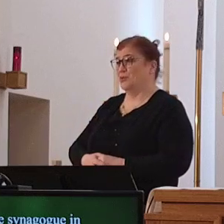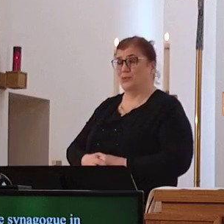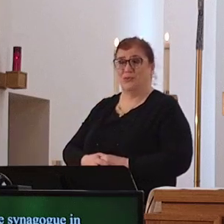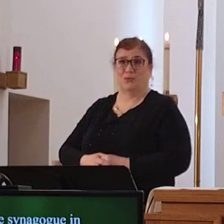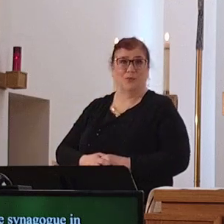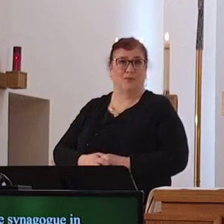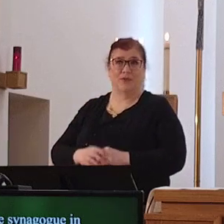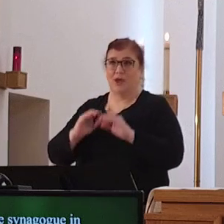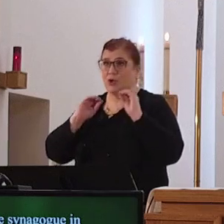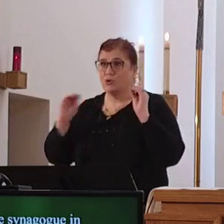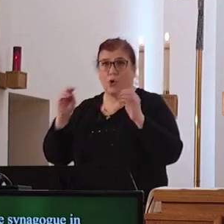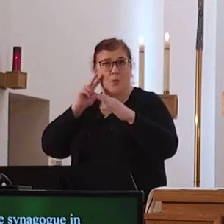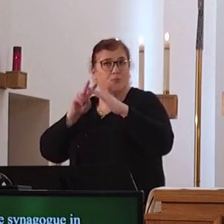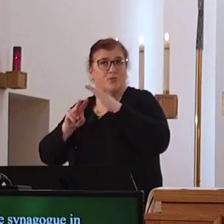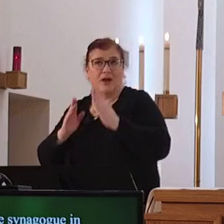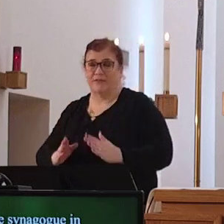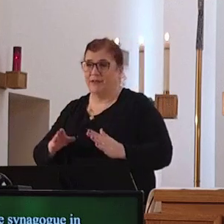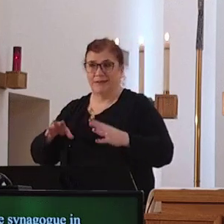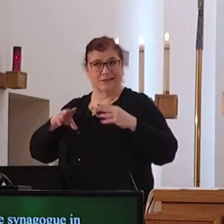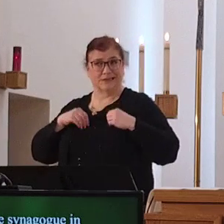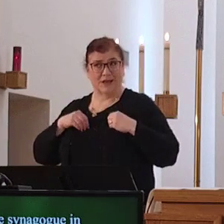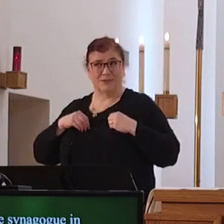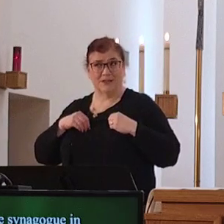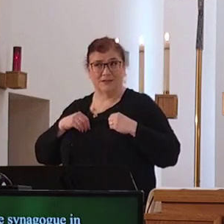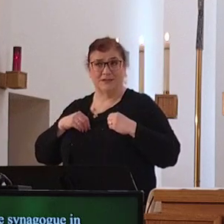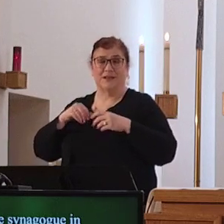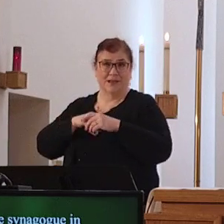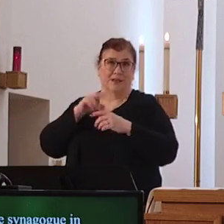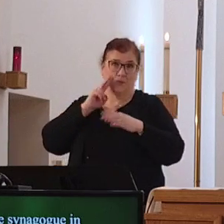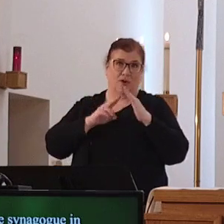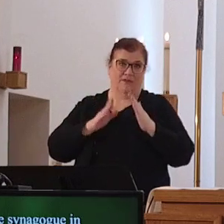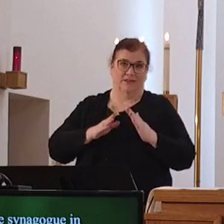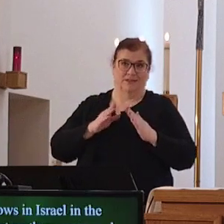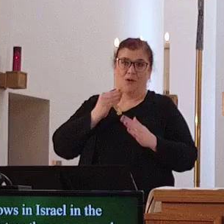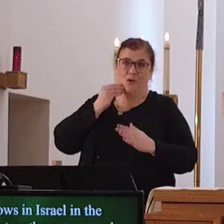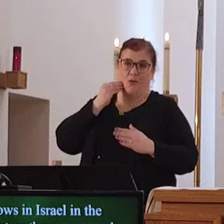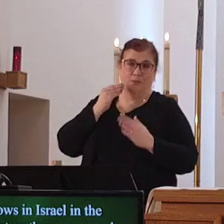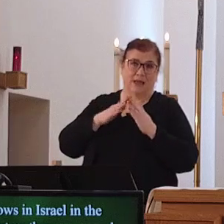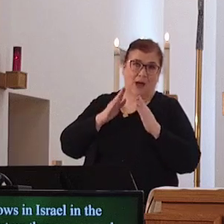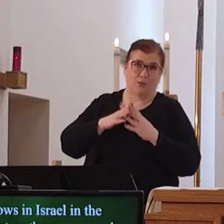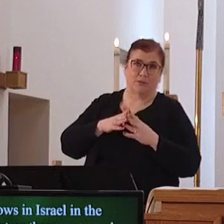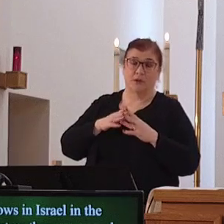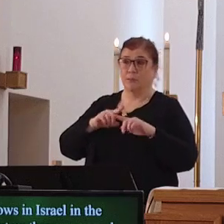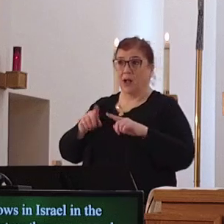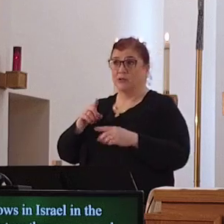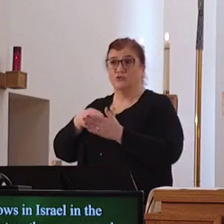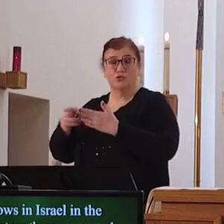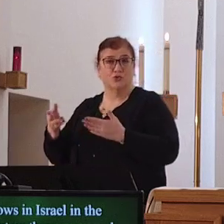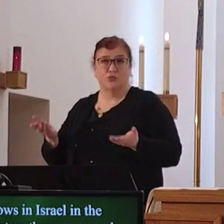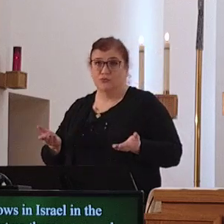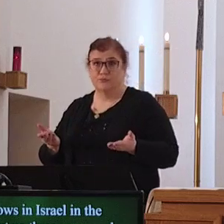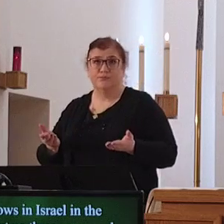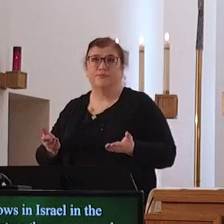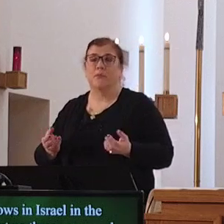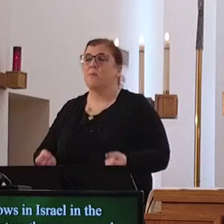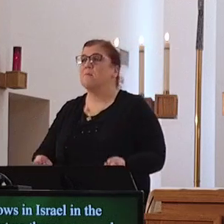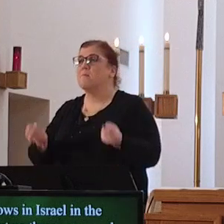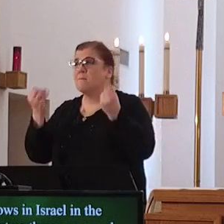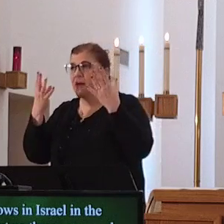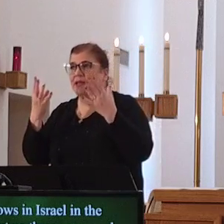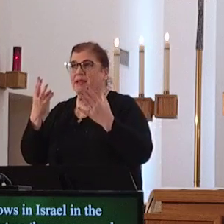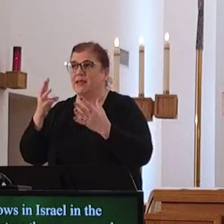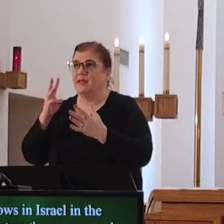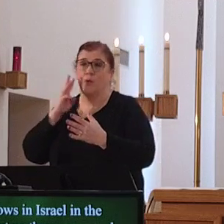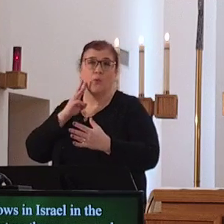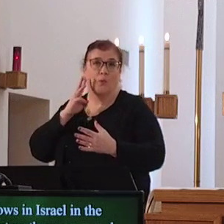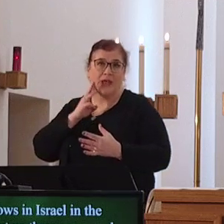no prophet is accepted in the prophet's hometown. But the truth is, there were many